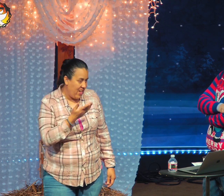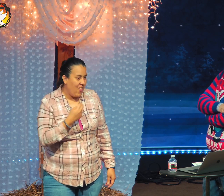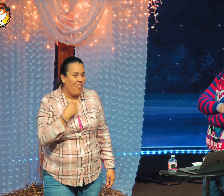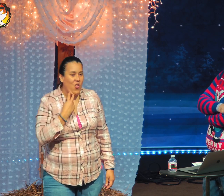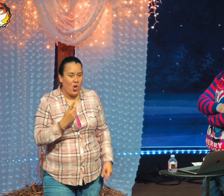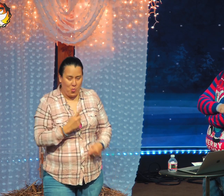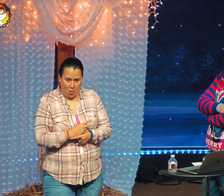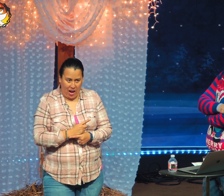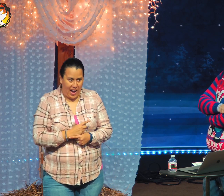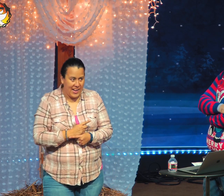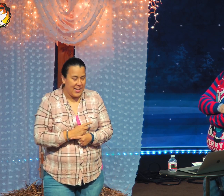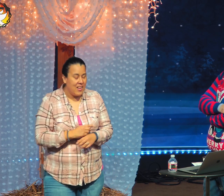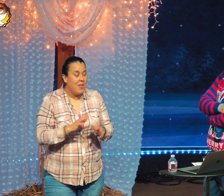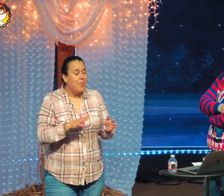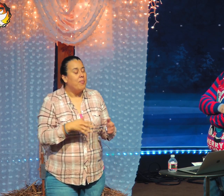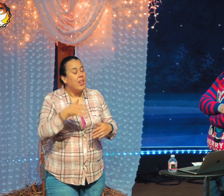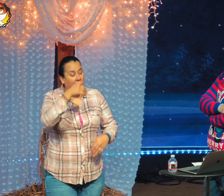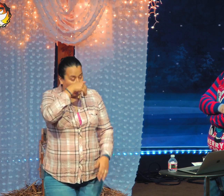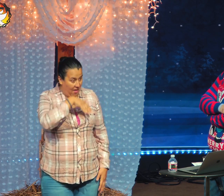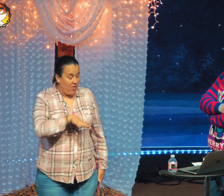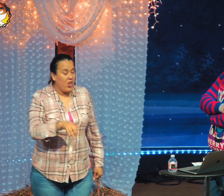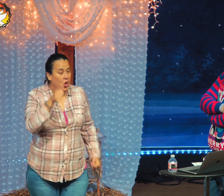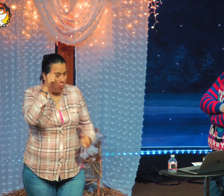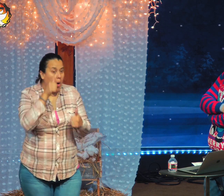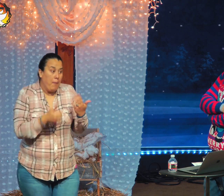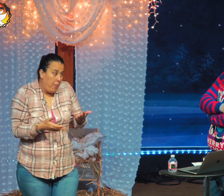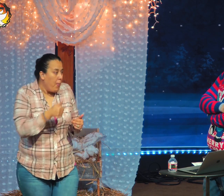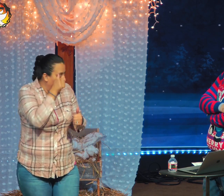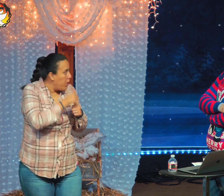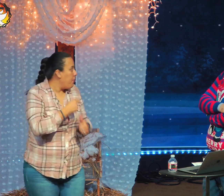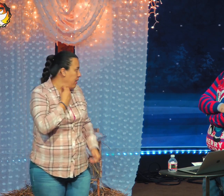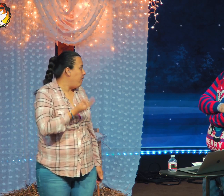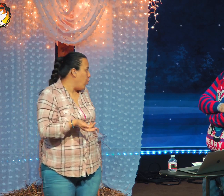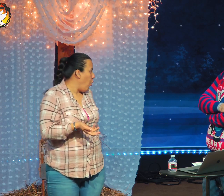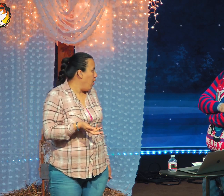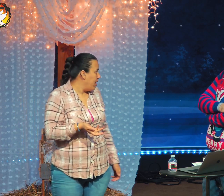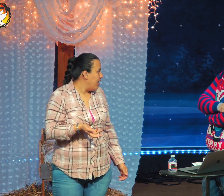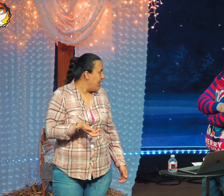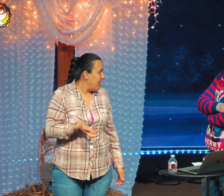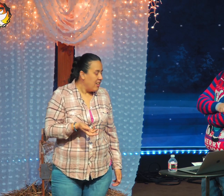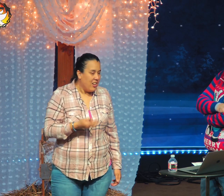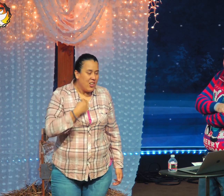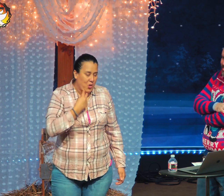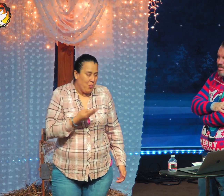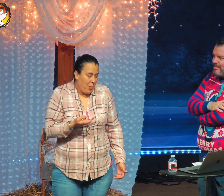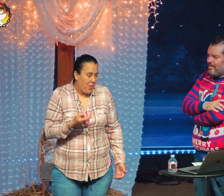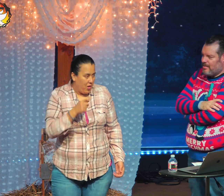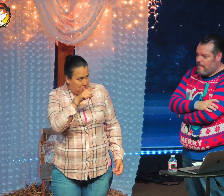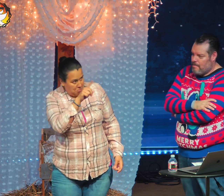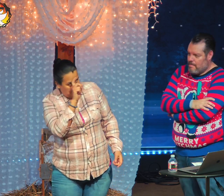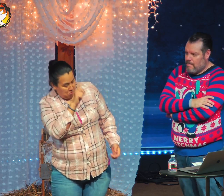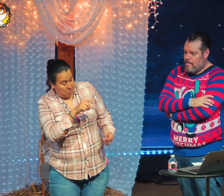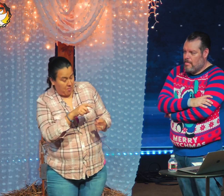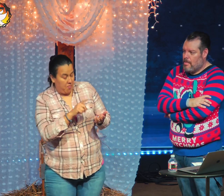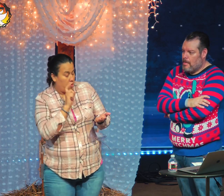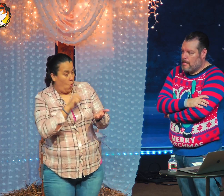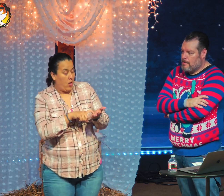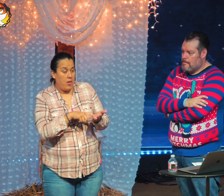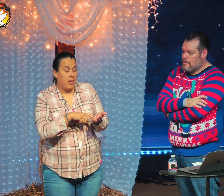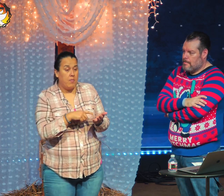to remember. Even though she looked old, they were able to figure out, you know, it was the same person. And they remembered her